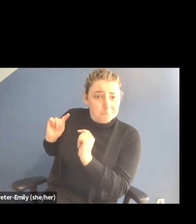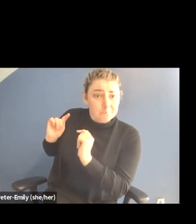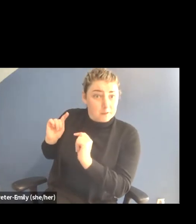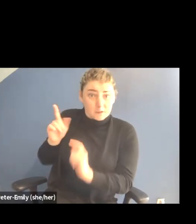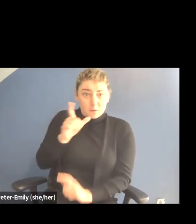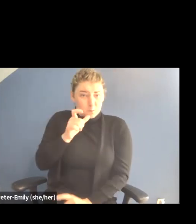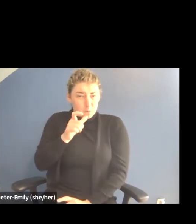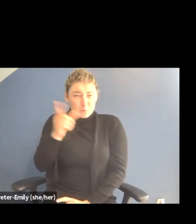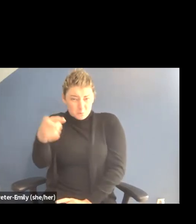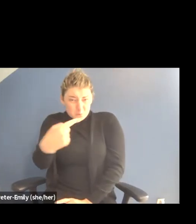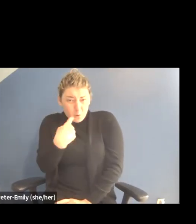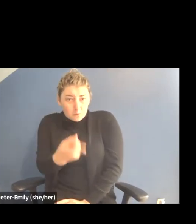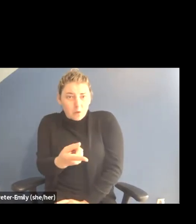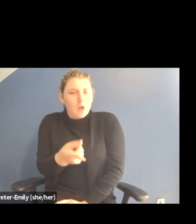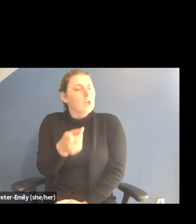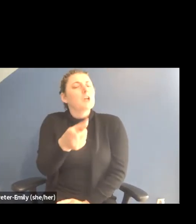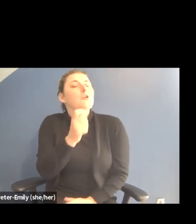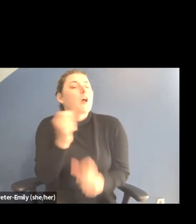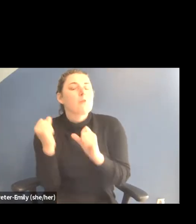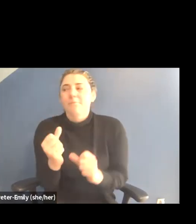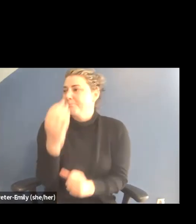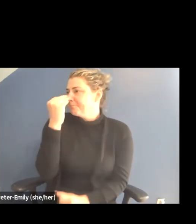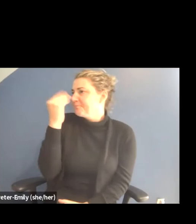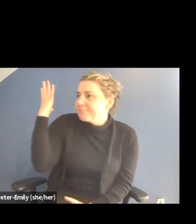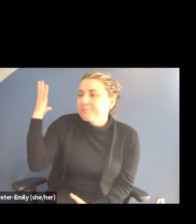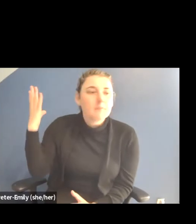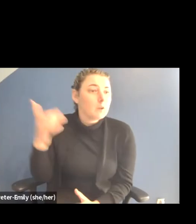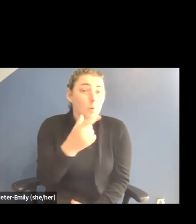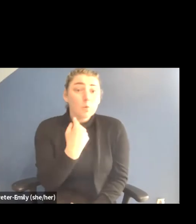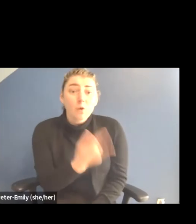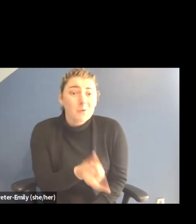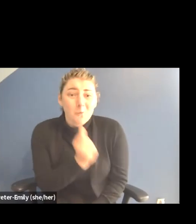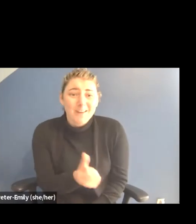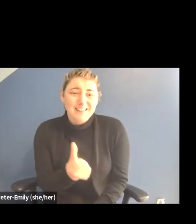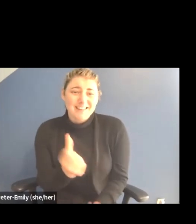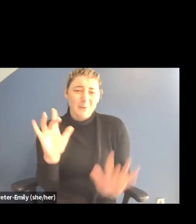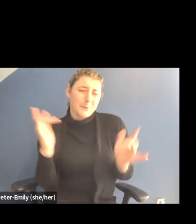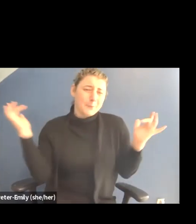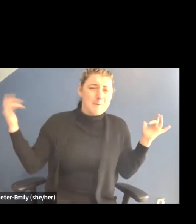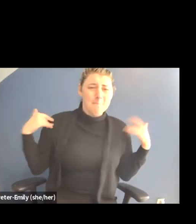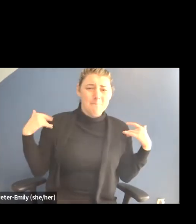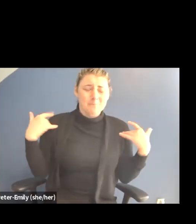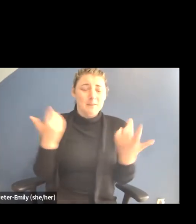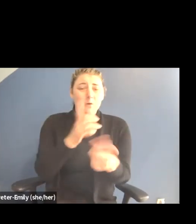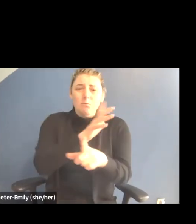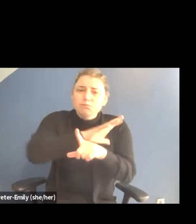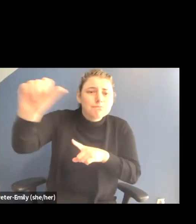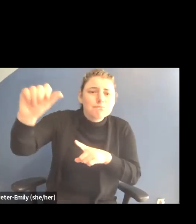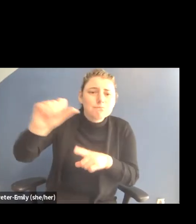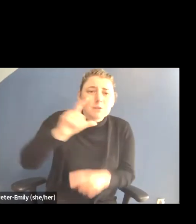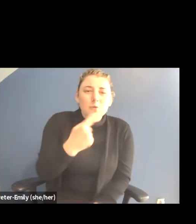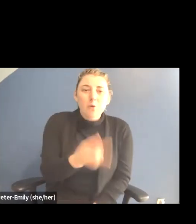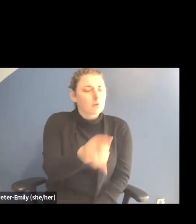Whoever told you you wasn't strong, whoever told you you wasn't fly, whoever told you you